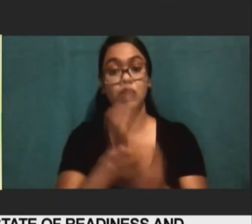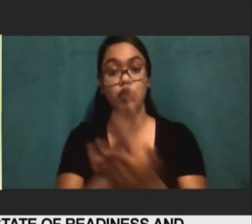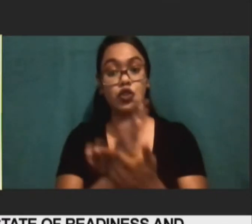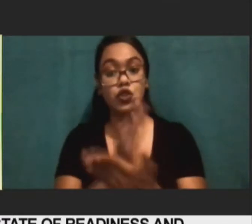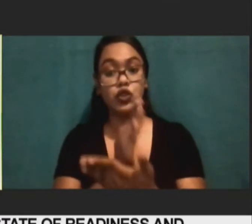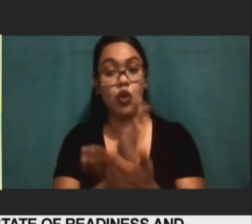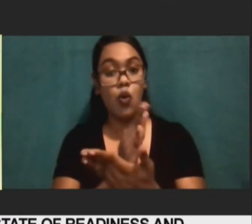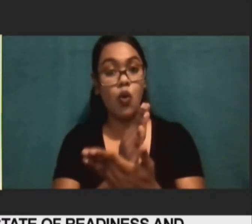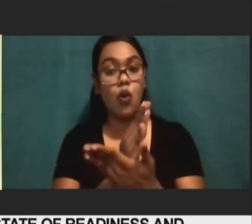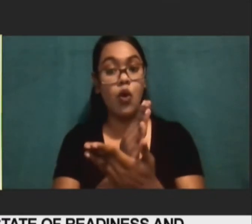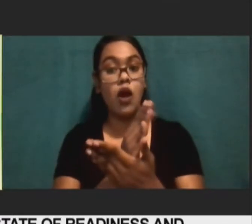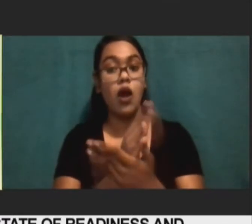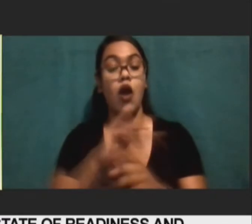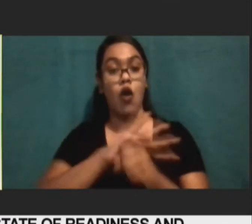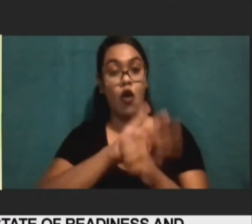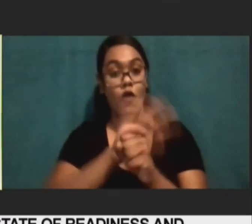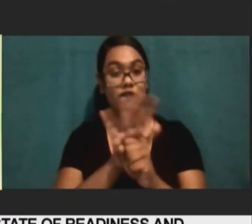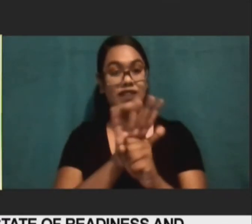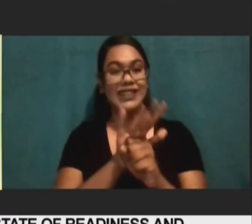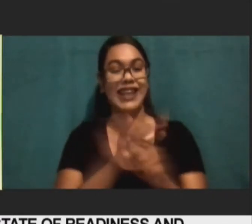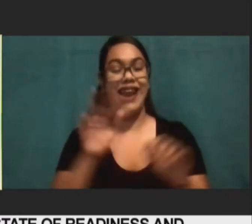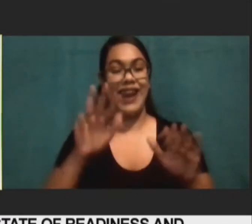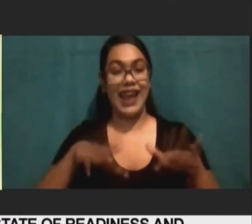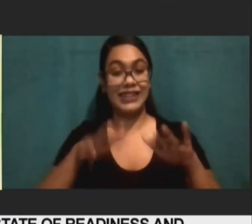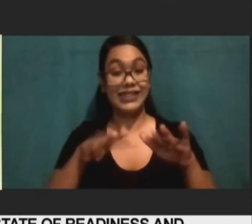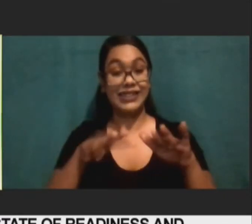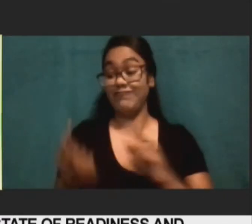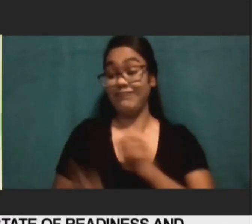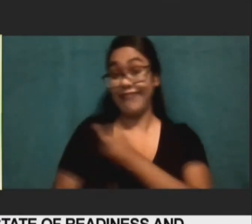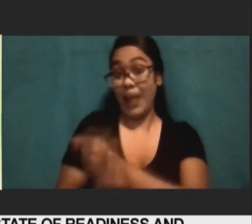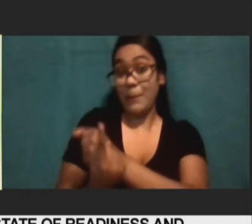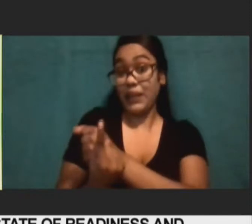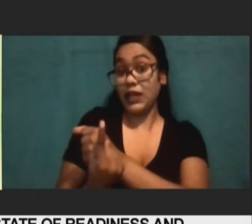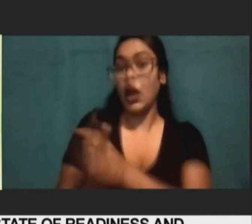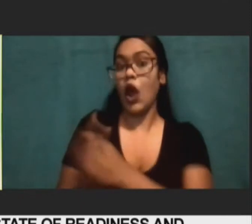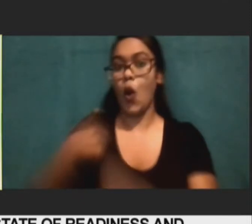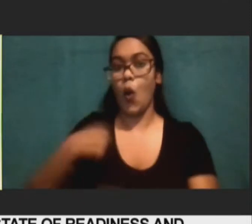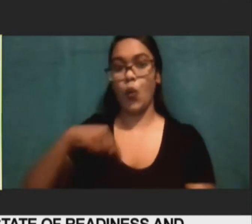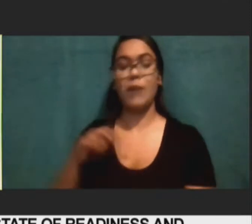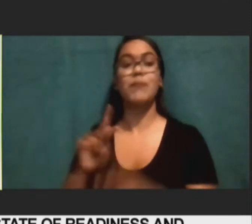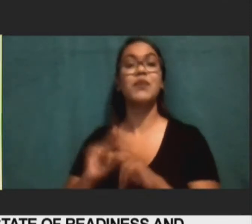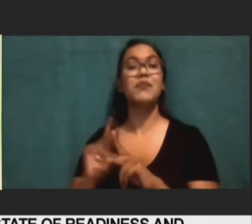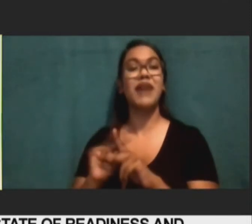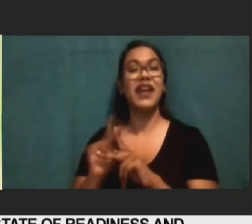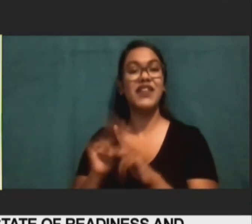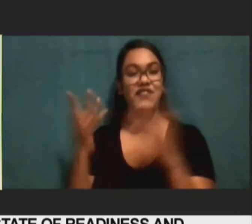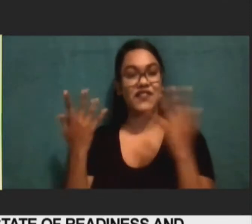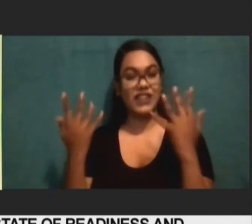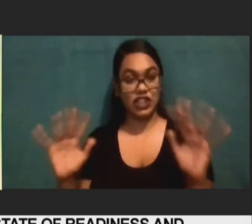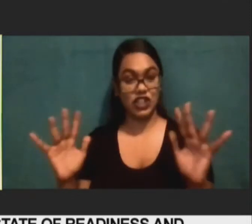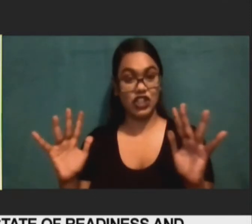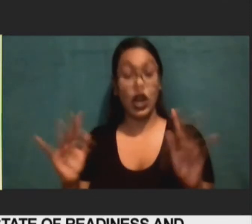are collaborating with our expertise, public health specialists. We are